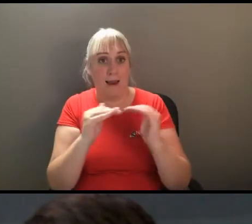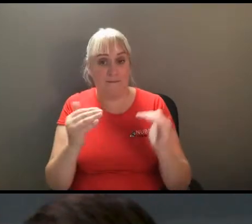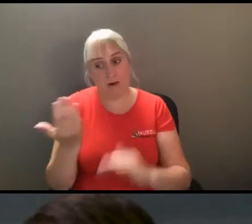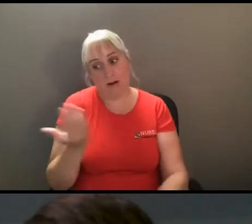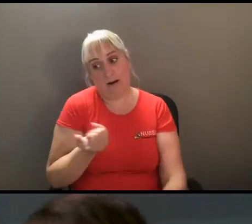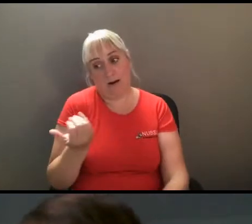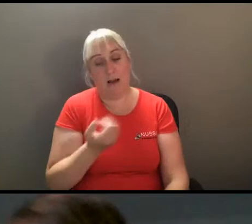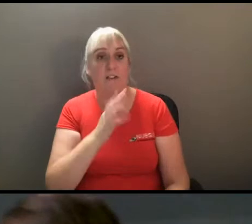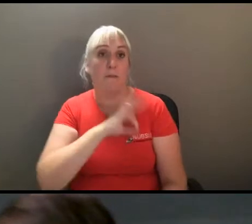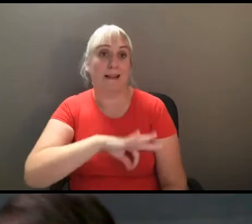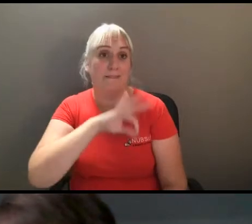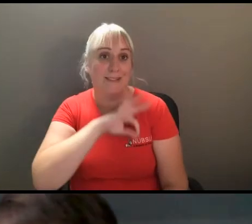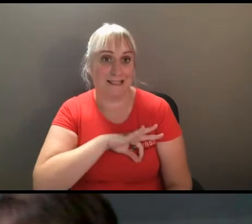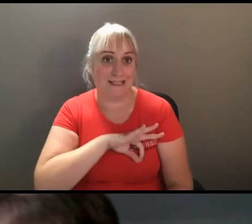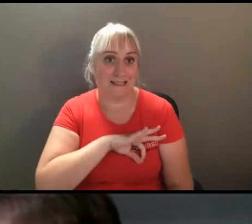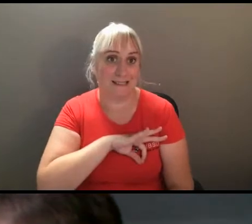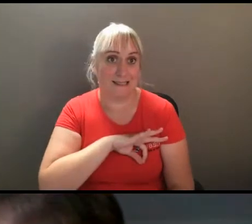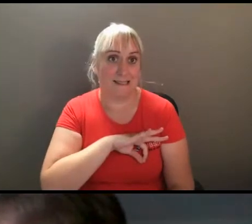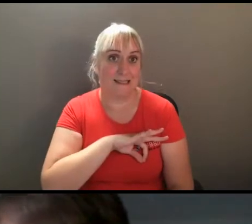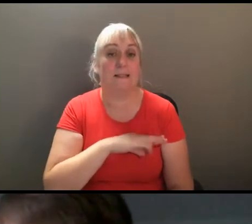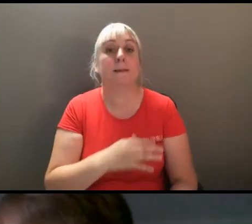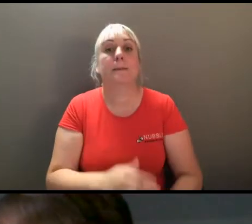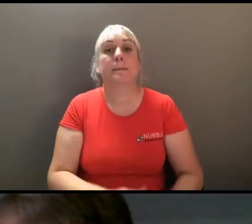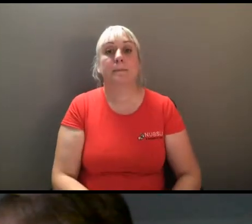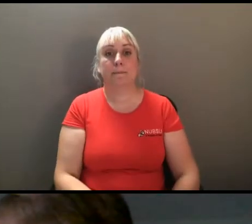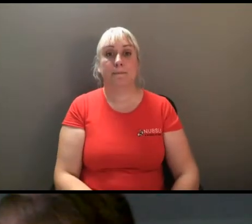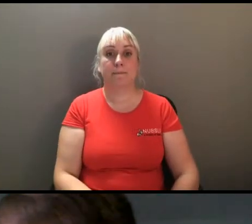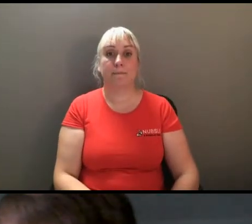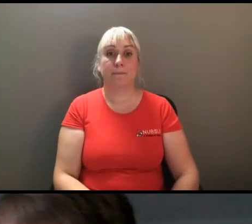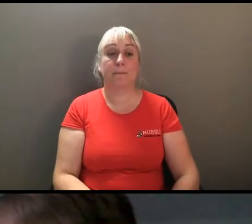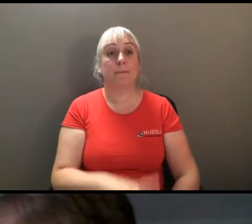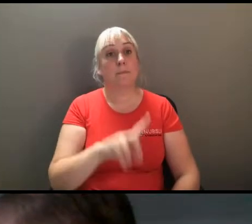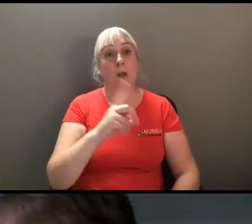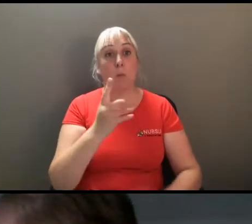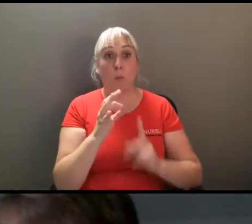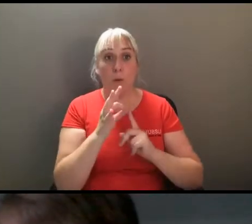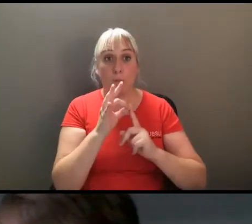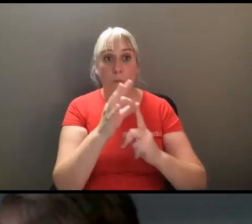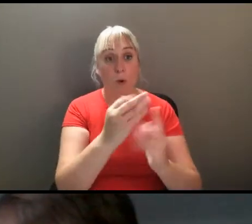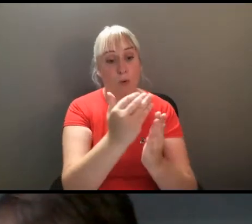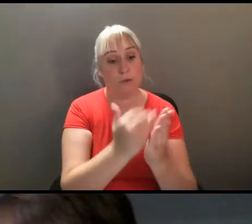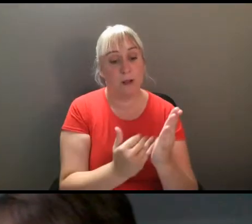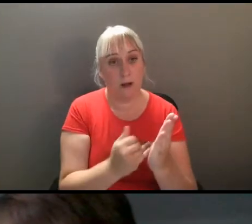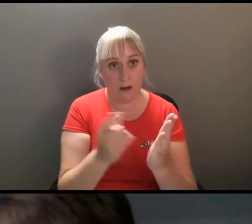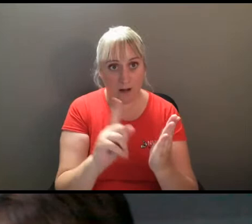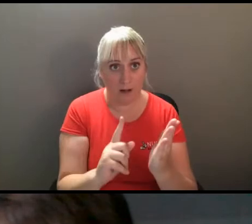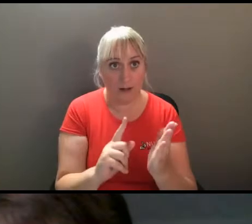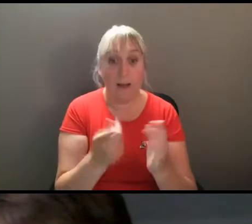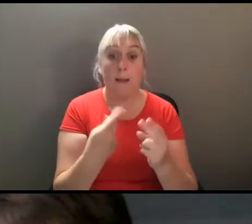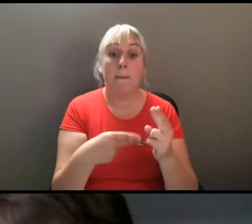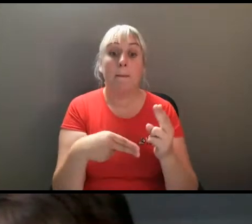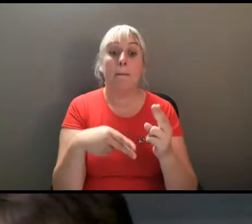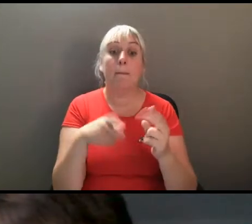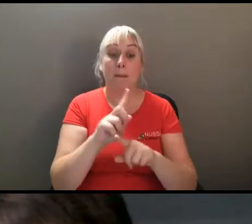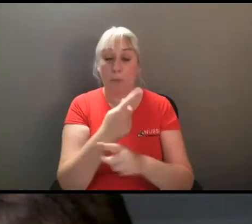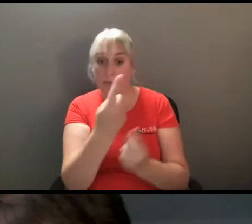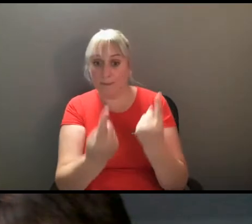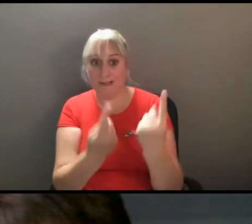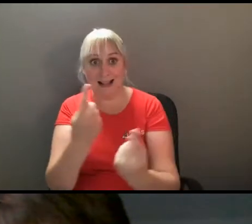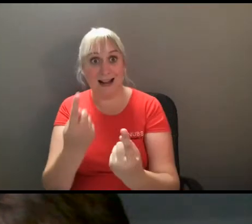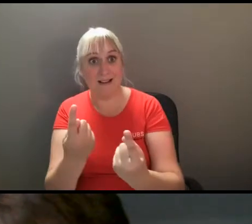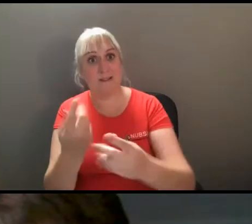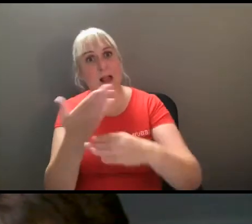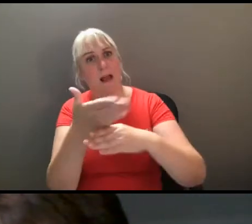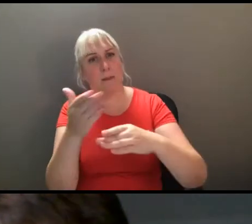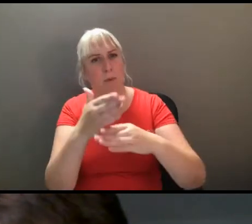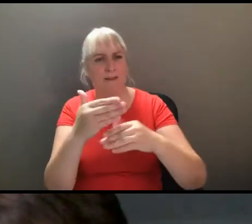only likely to be unemployed for a short period of time. So one proposal is that people who are out of work for longer periods